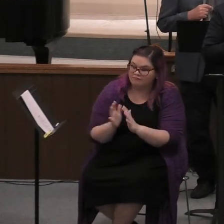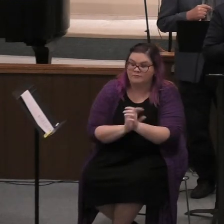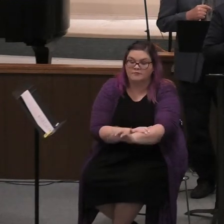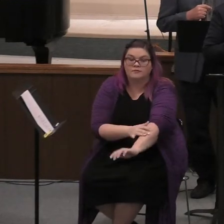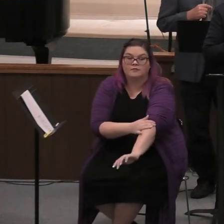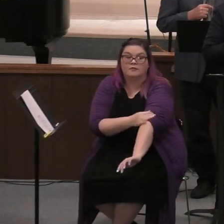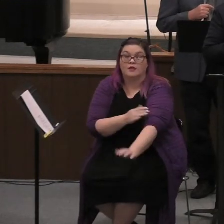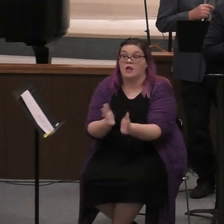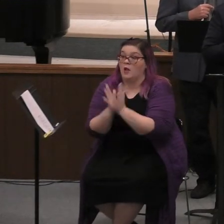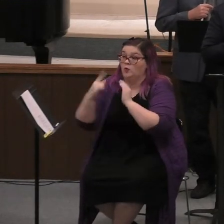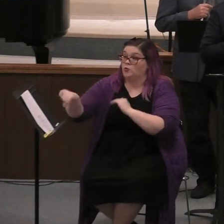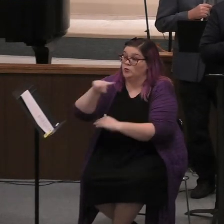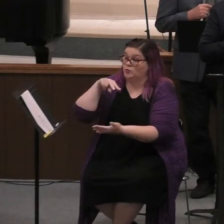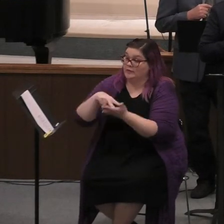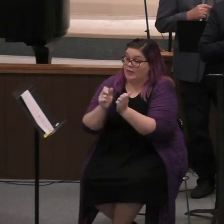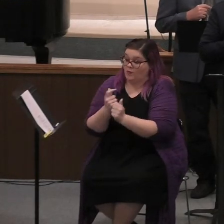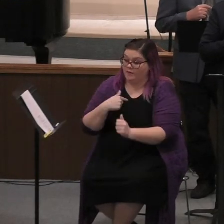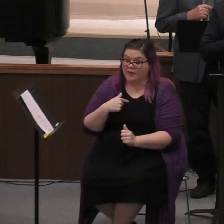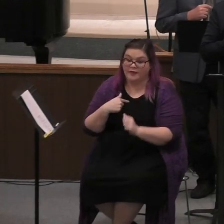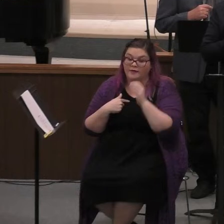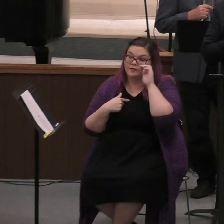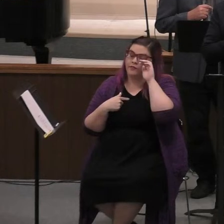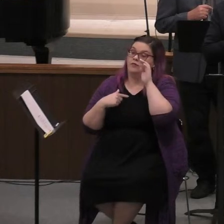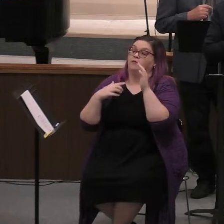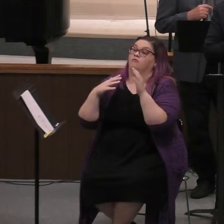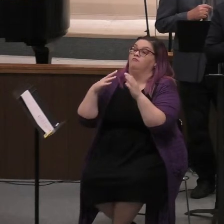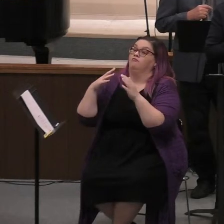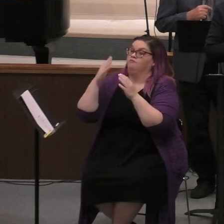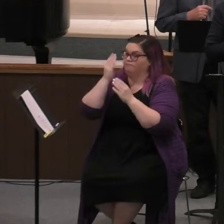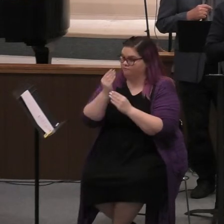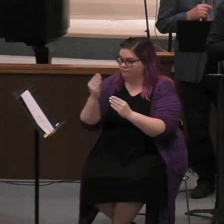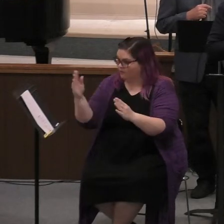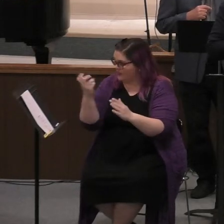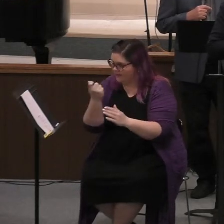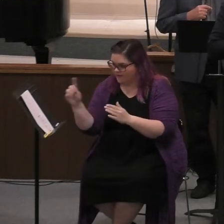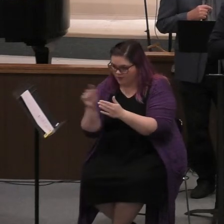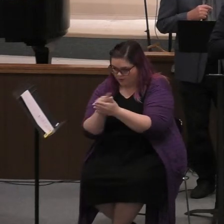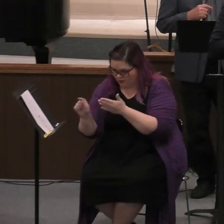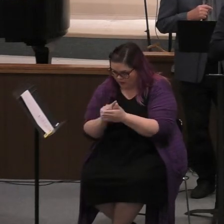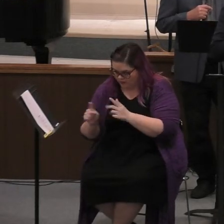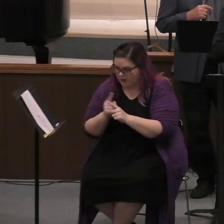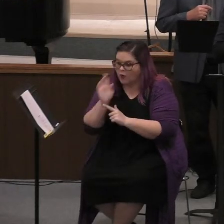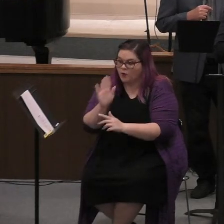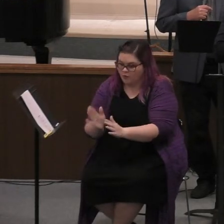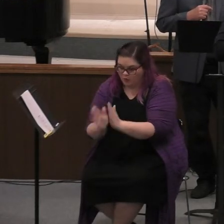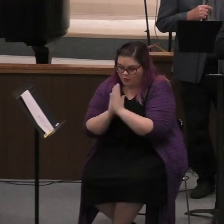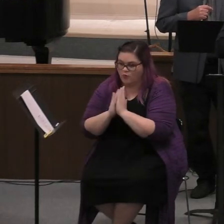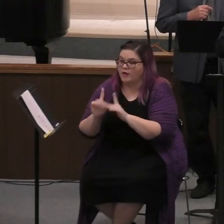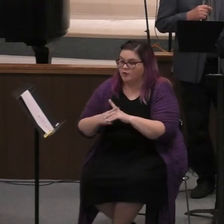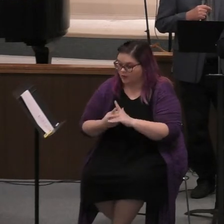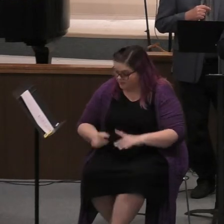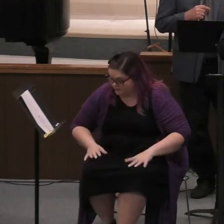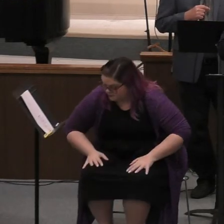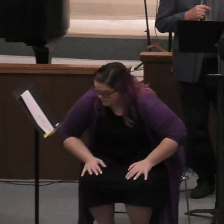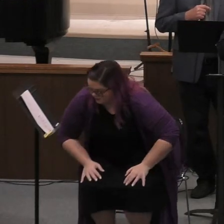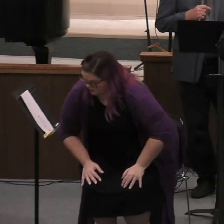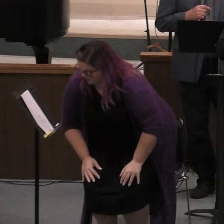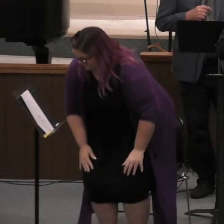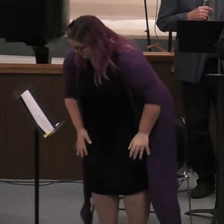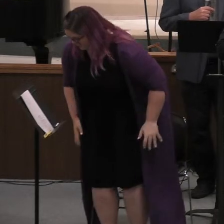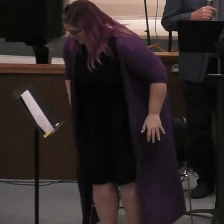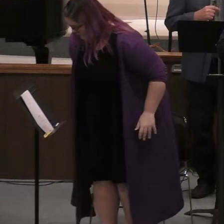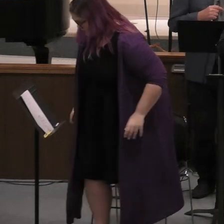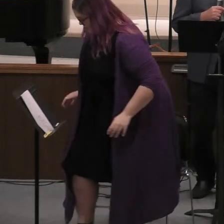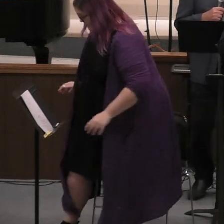you to stand with me. I'm going to read just a few verses of scripture, then we're going to pray to get started here. Why don't you go ahead and